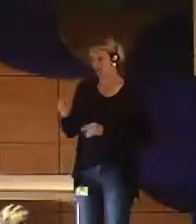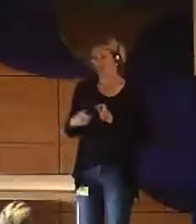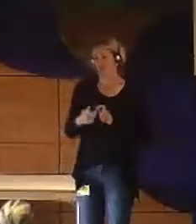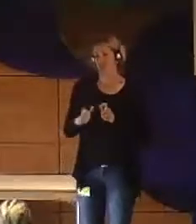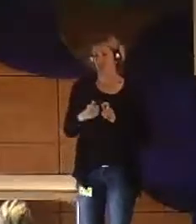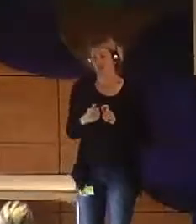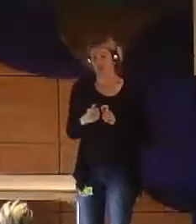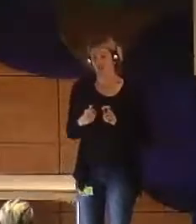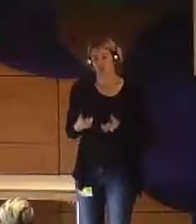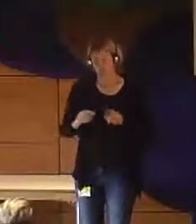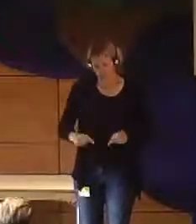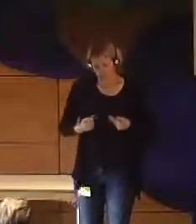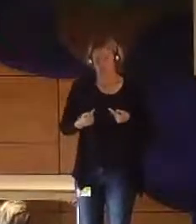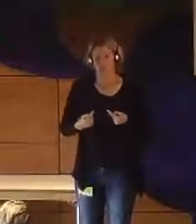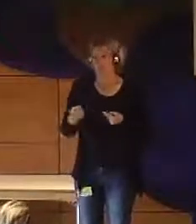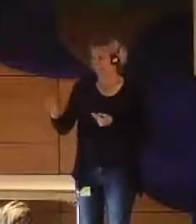into puberty.